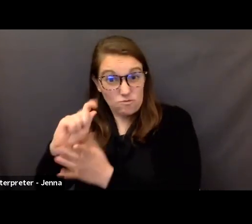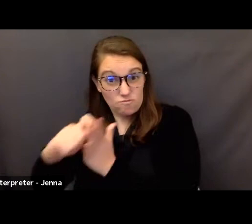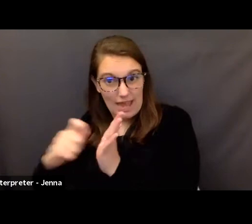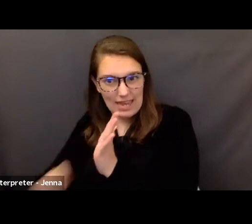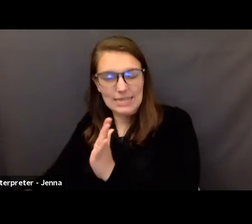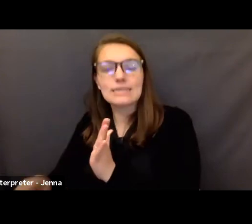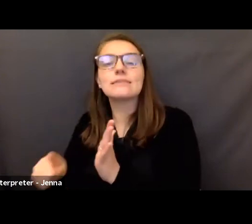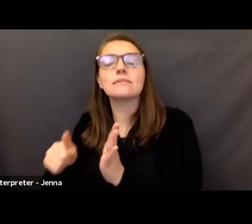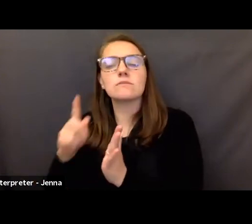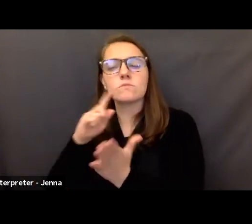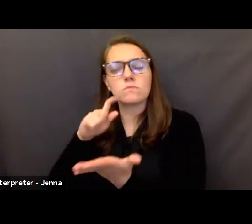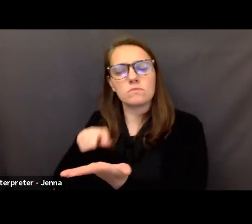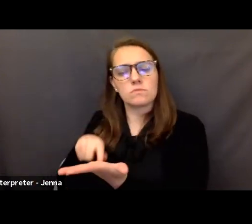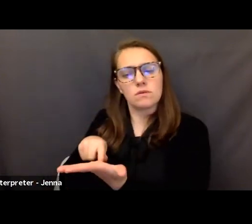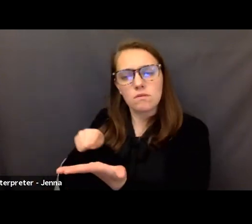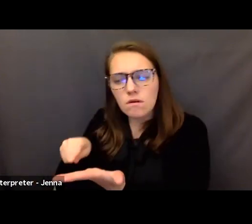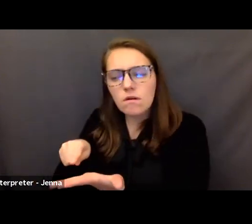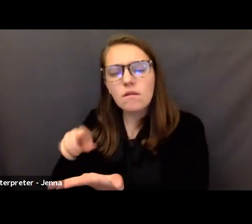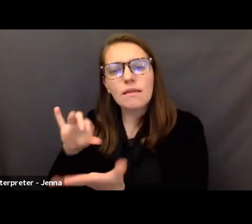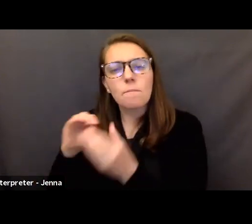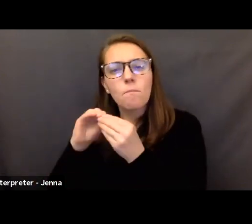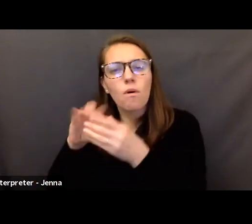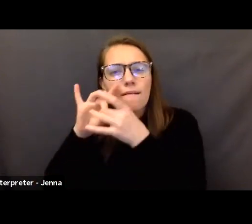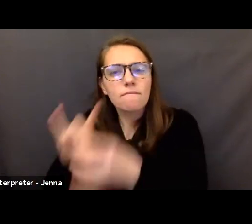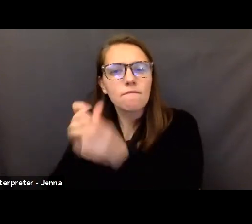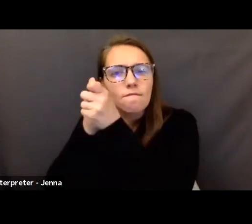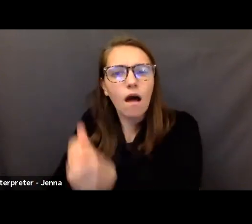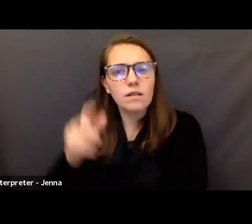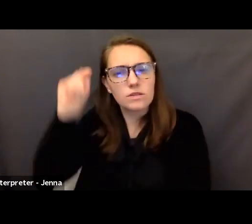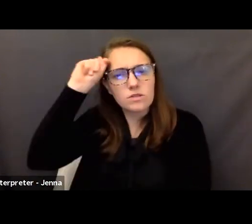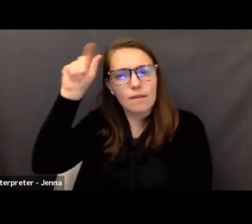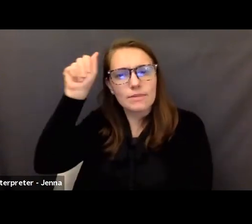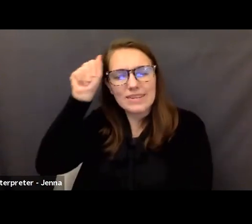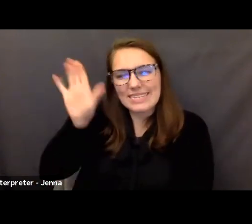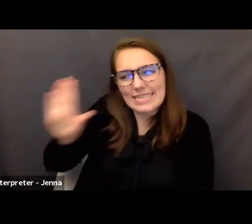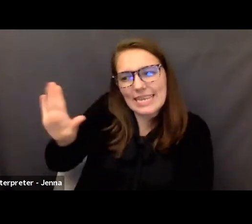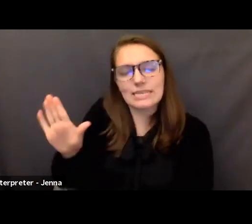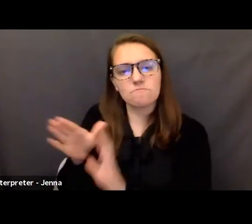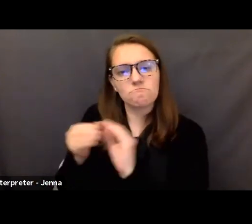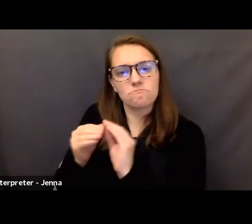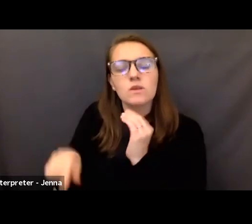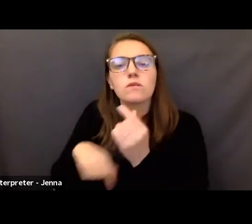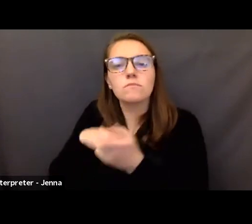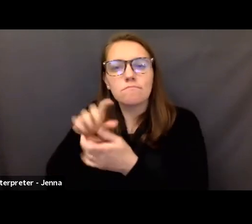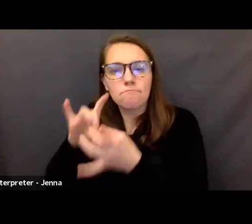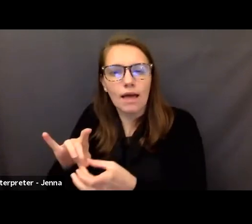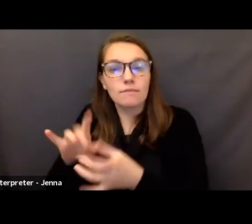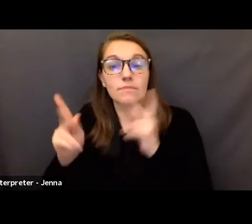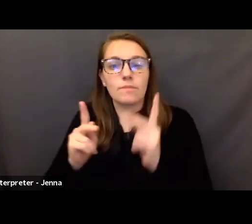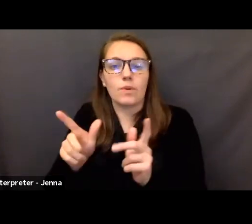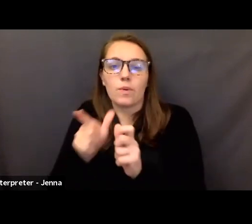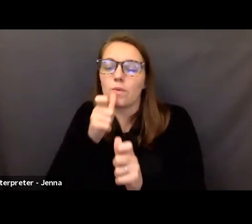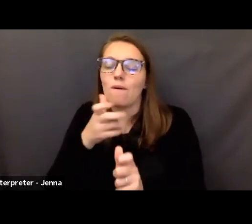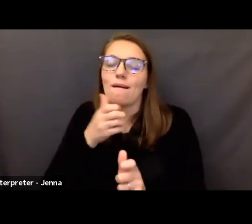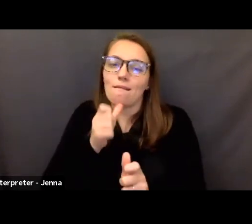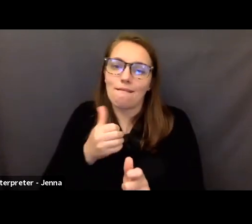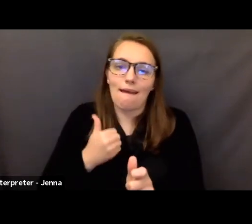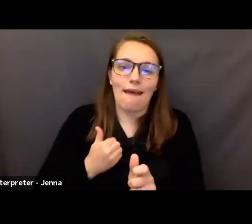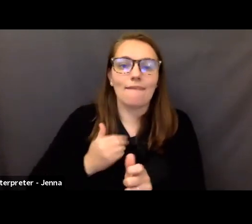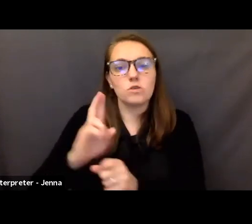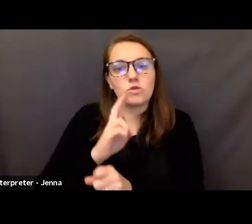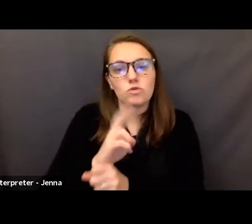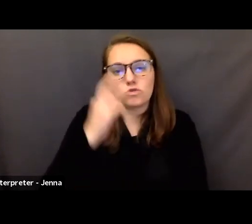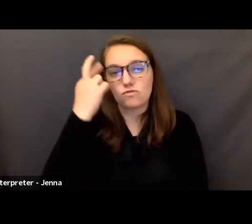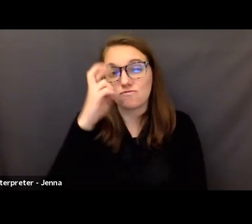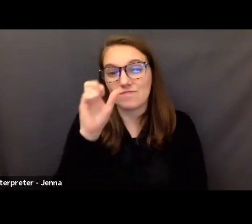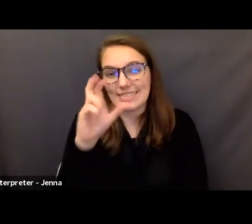find the remnants of a Thomistic outlook on persons who lack the use of reason that may be worth recovering. So as a teaser